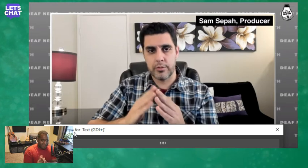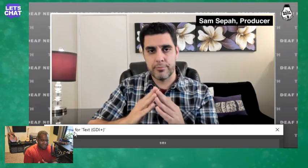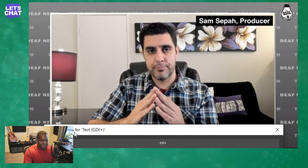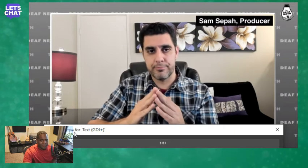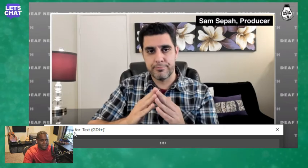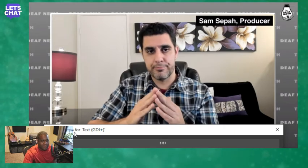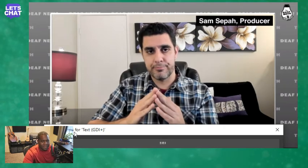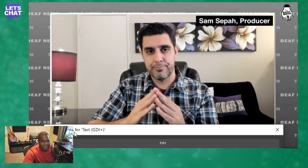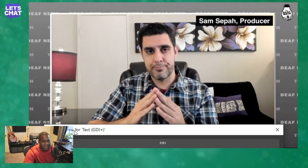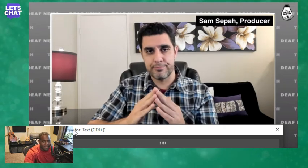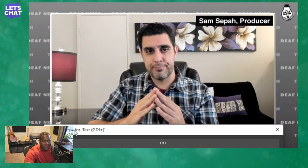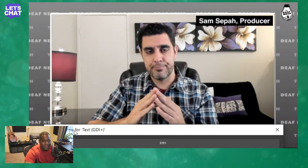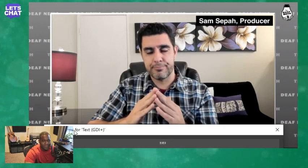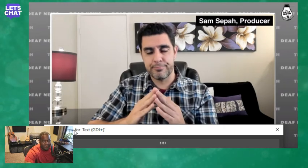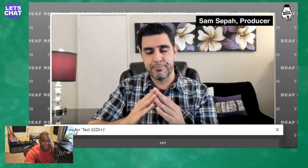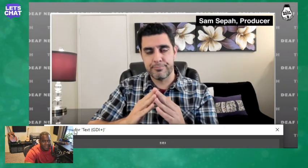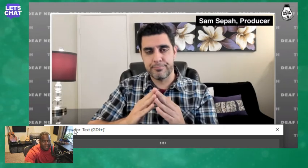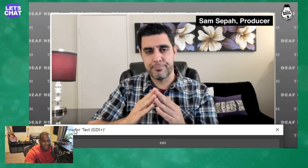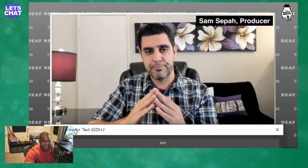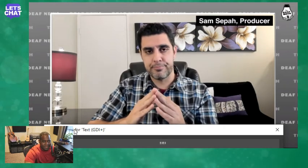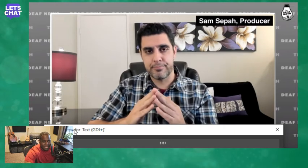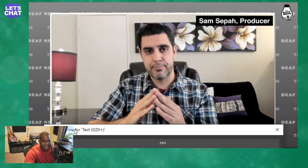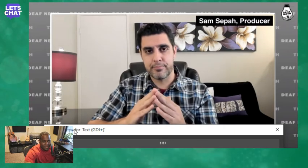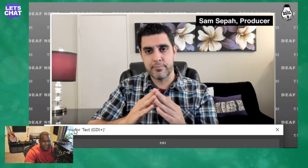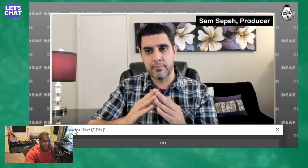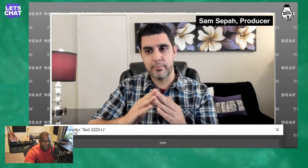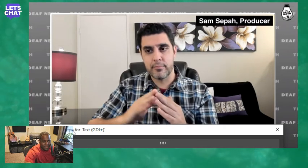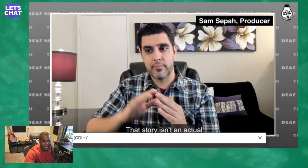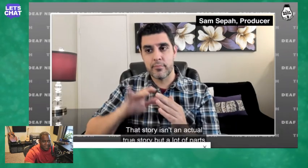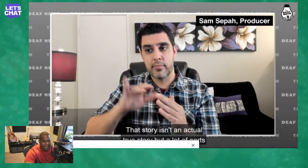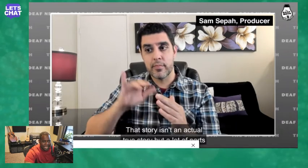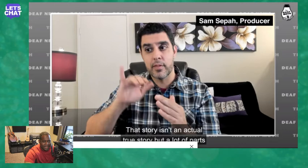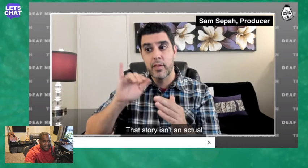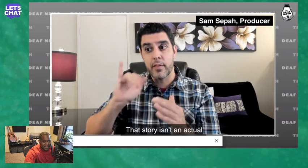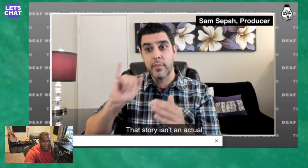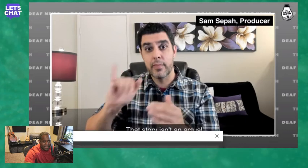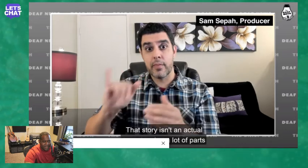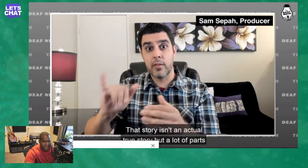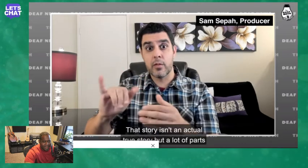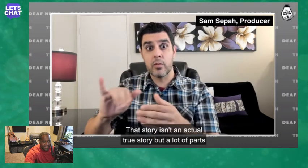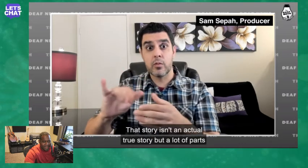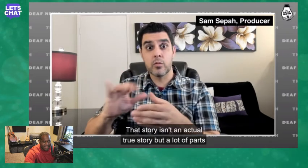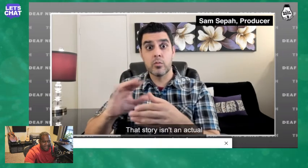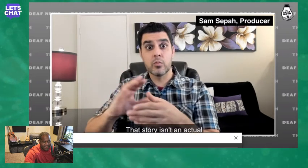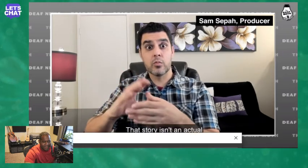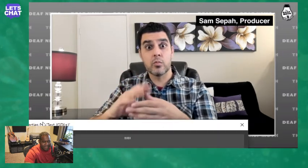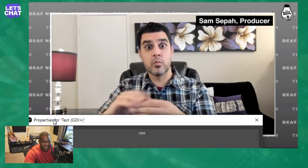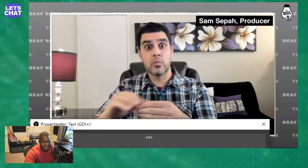cities. So this film is really here to inspire, he's not done